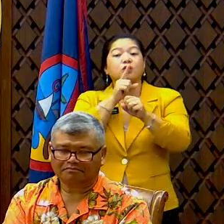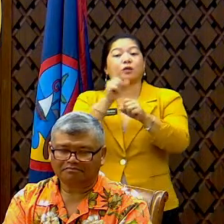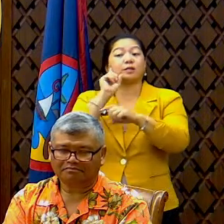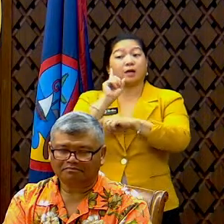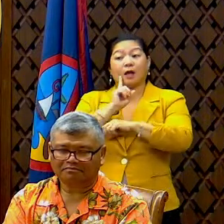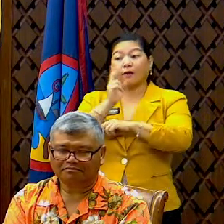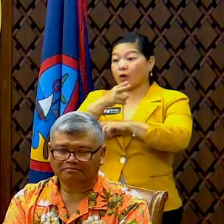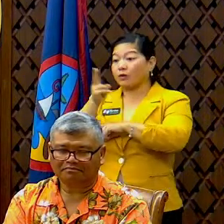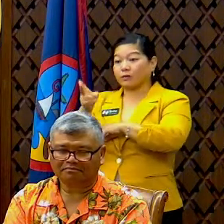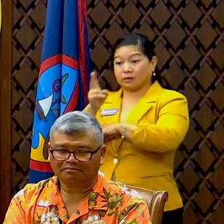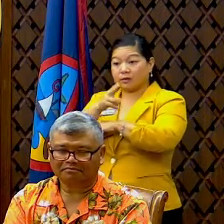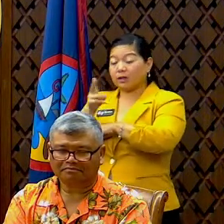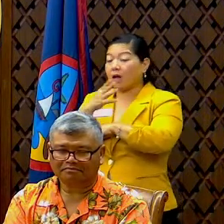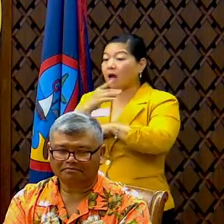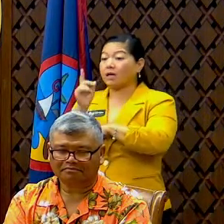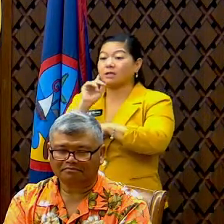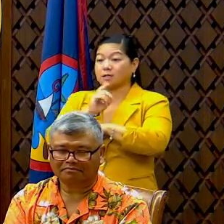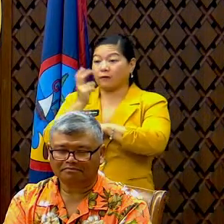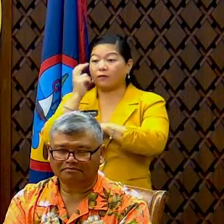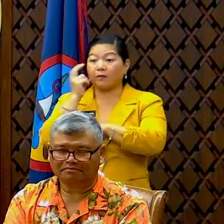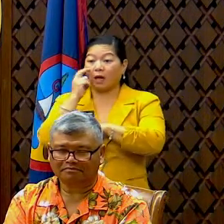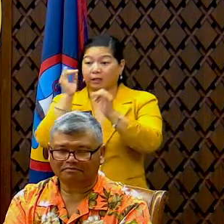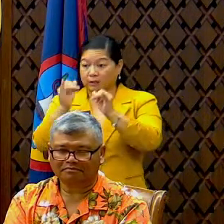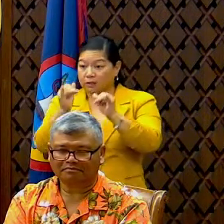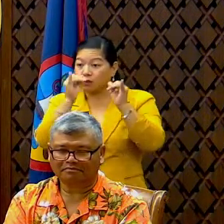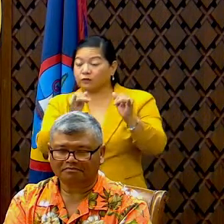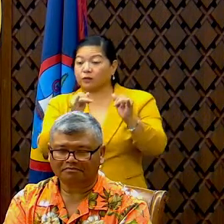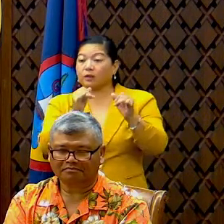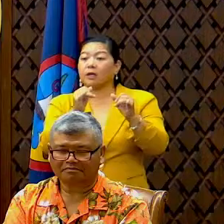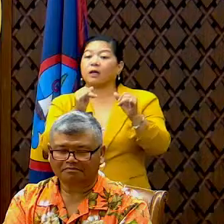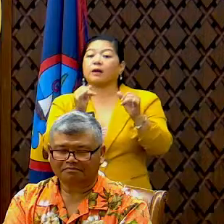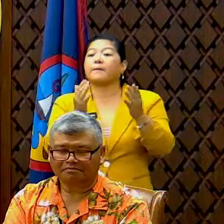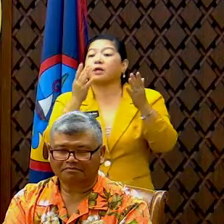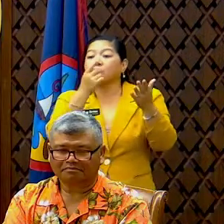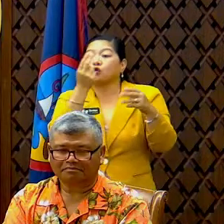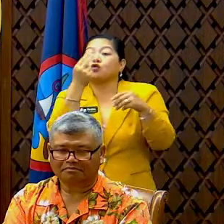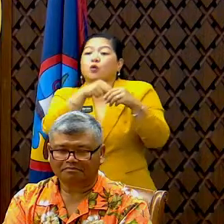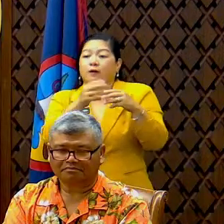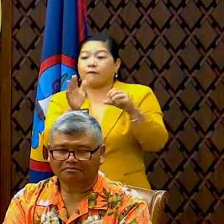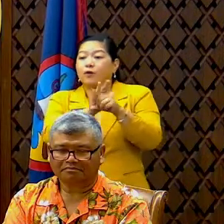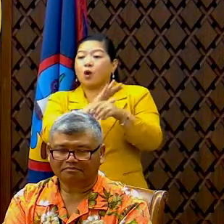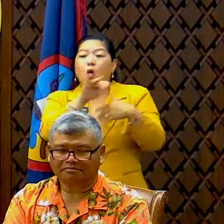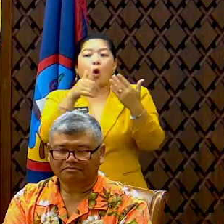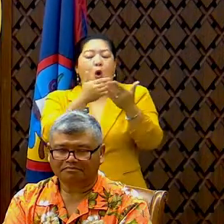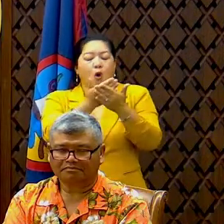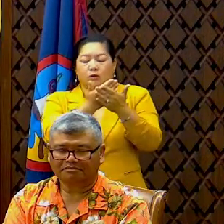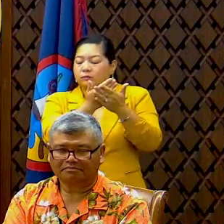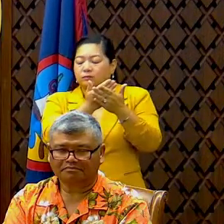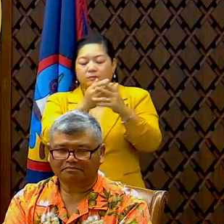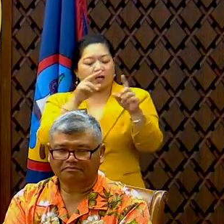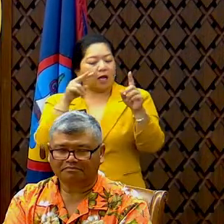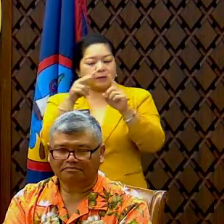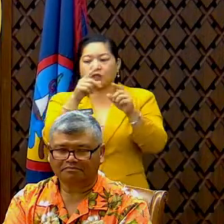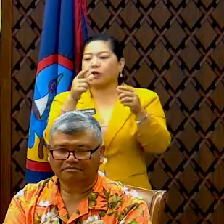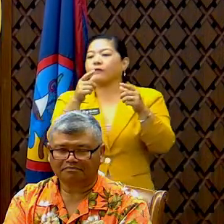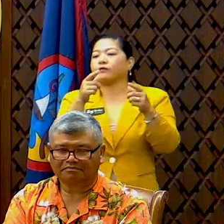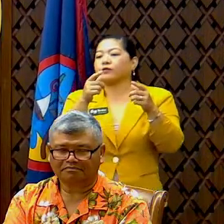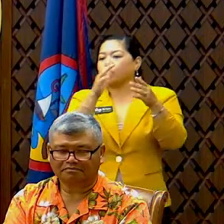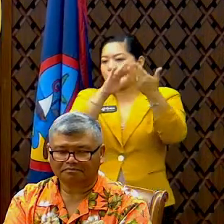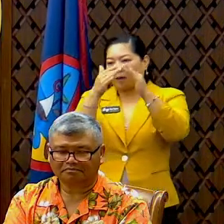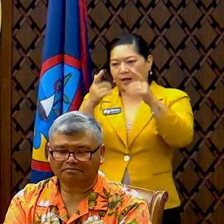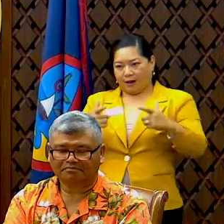deaf, hard of hearing, and deaf-blind individuals may participate fully in all aspects of community life.